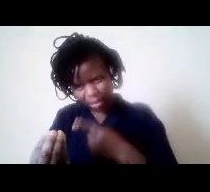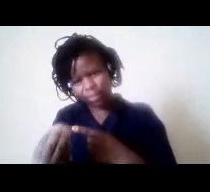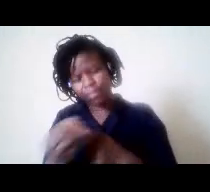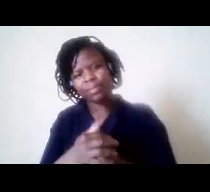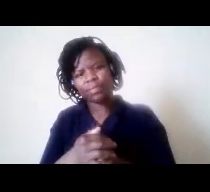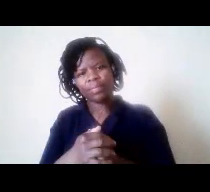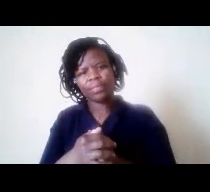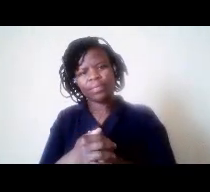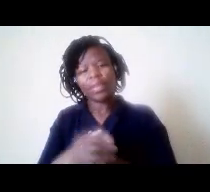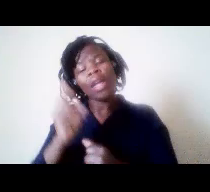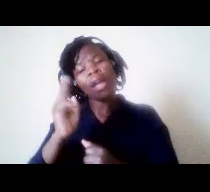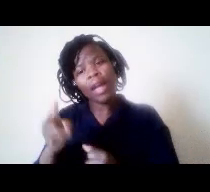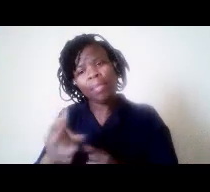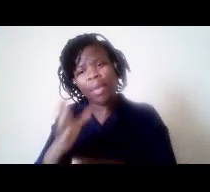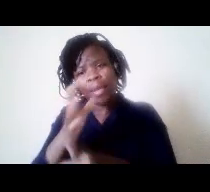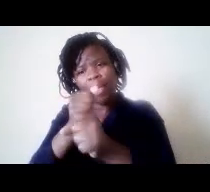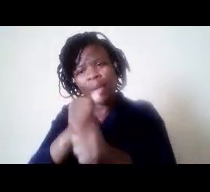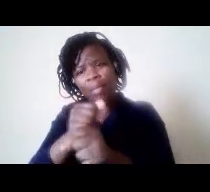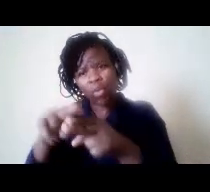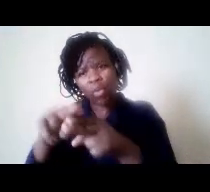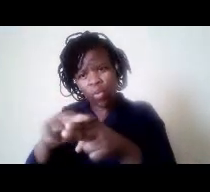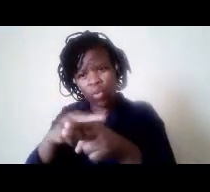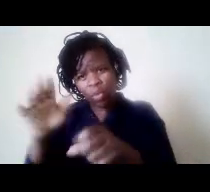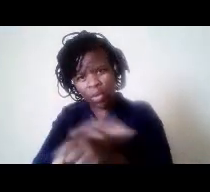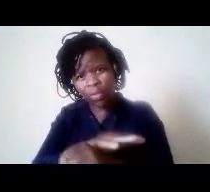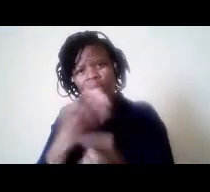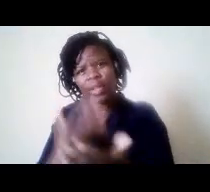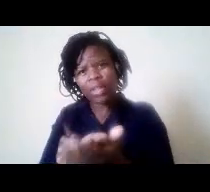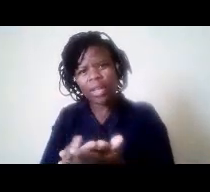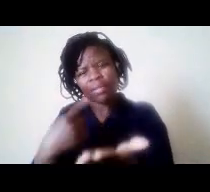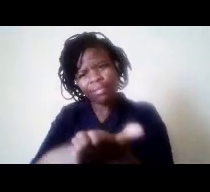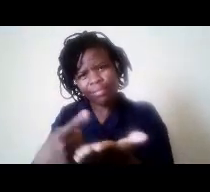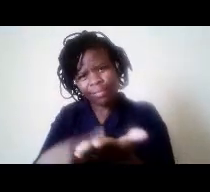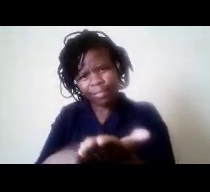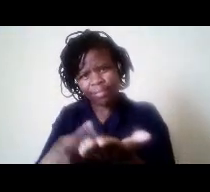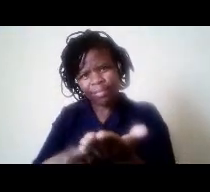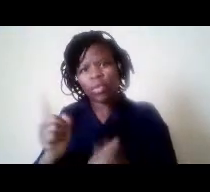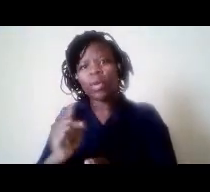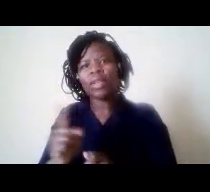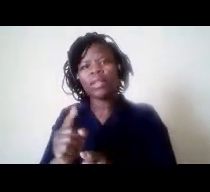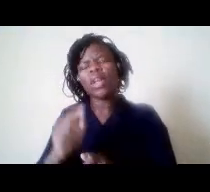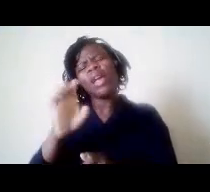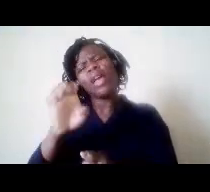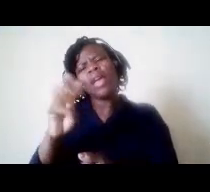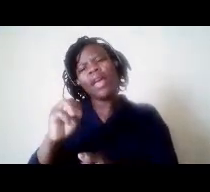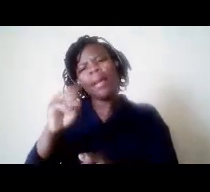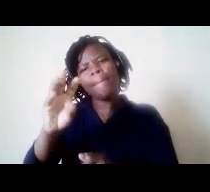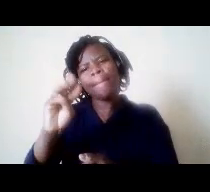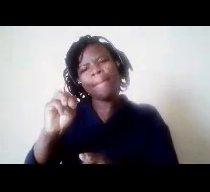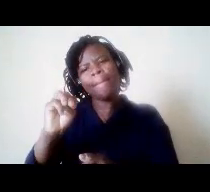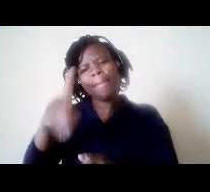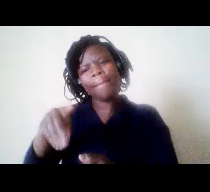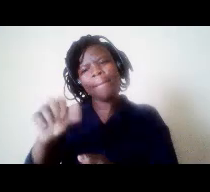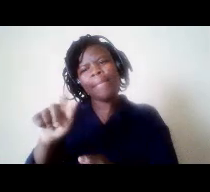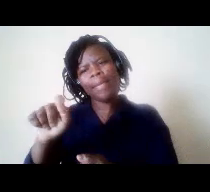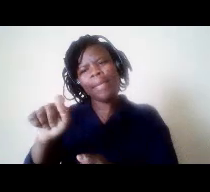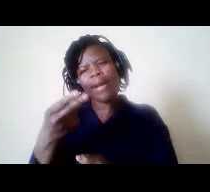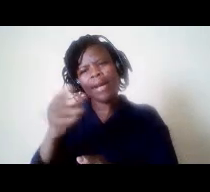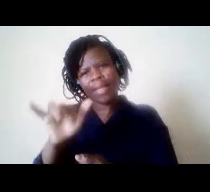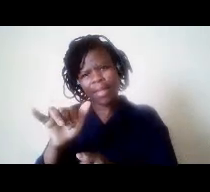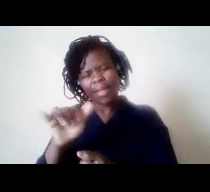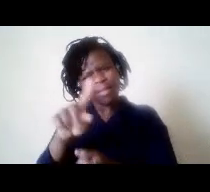I find it useful in this discussion to think about the difference between empathy and pity. Empathy surrounds the question